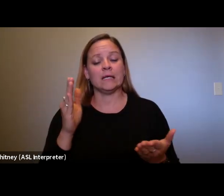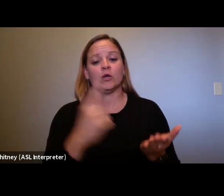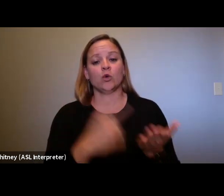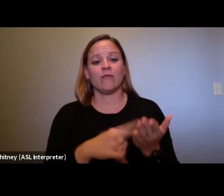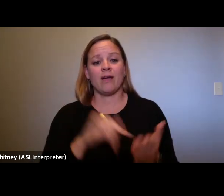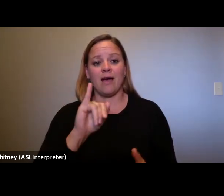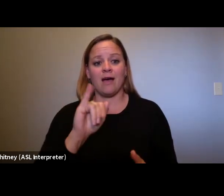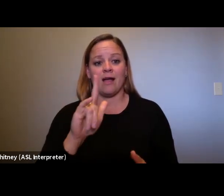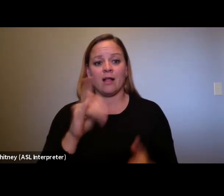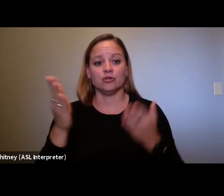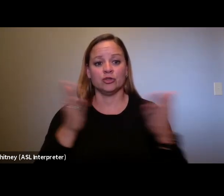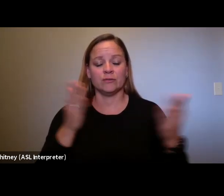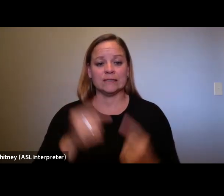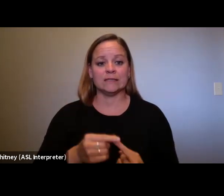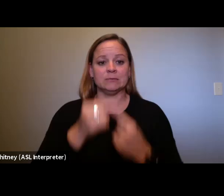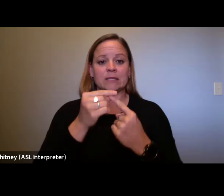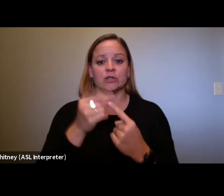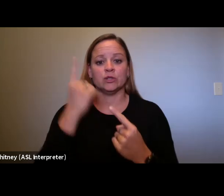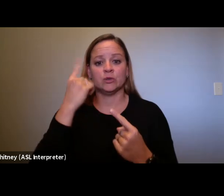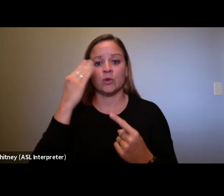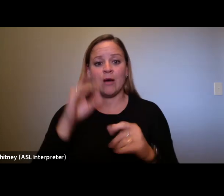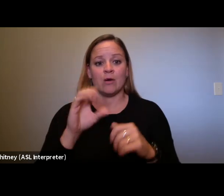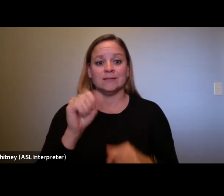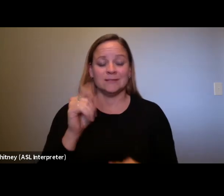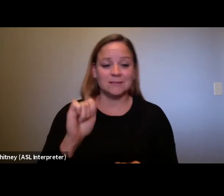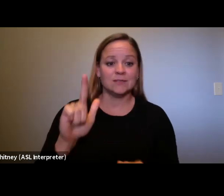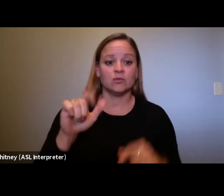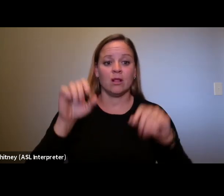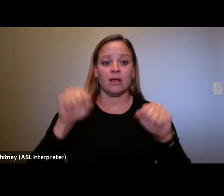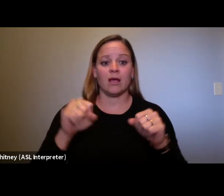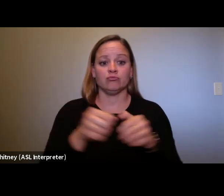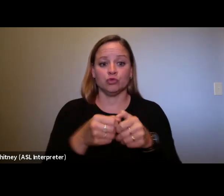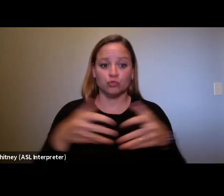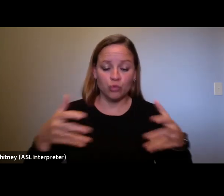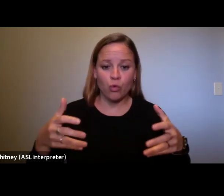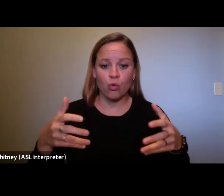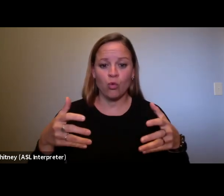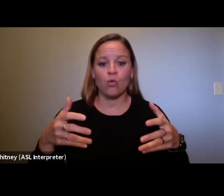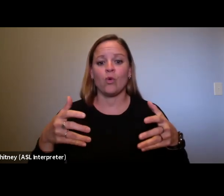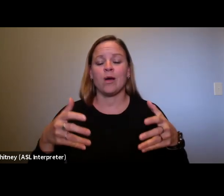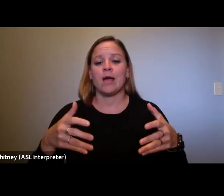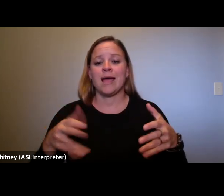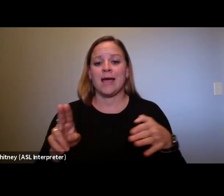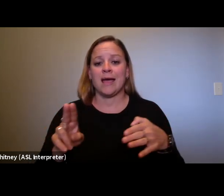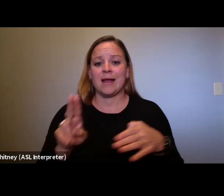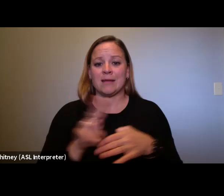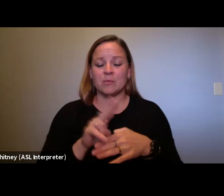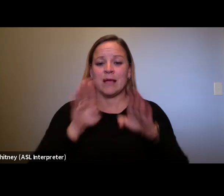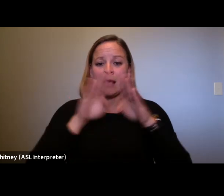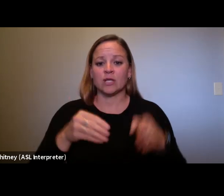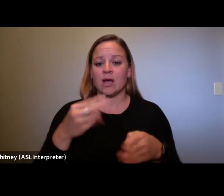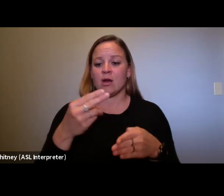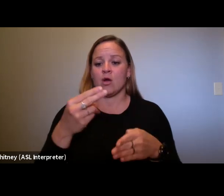IL services, especially, how CIL has been able to grow and implement rapid housing and homeless